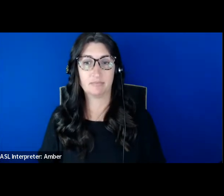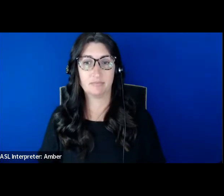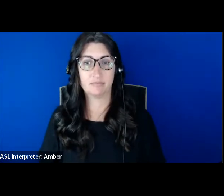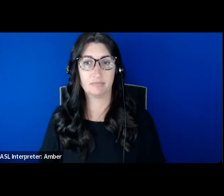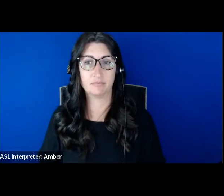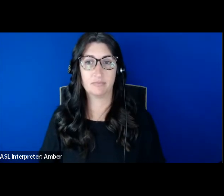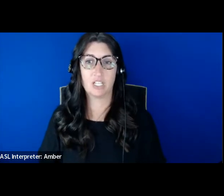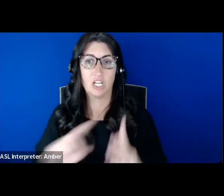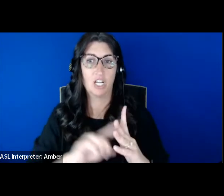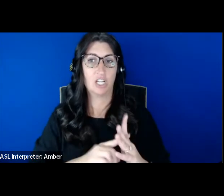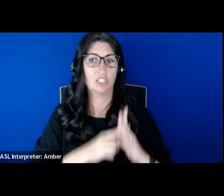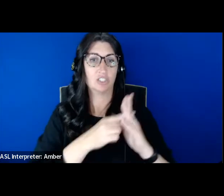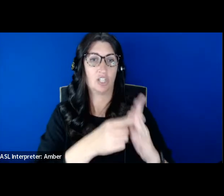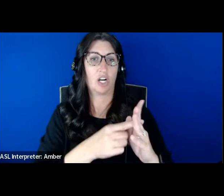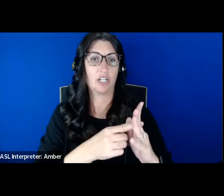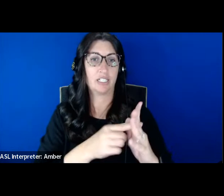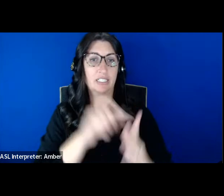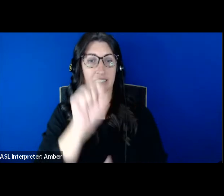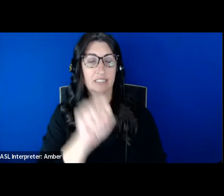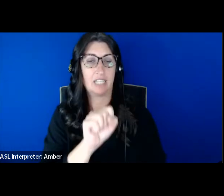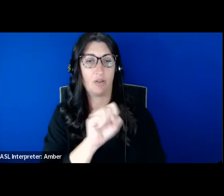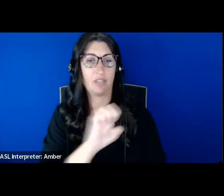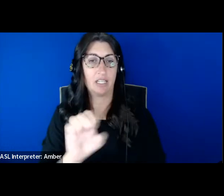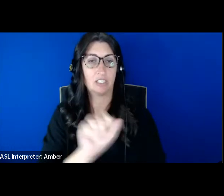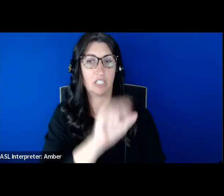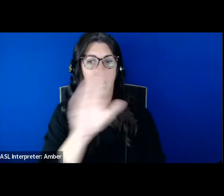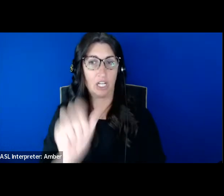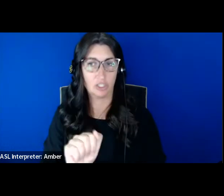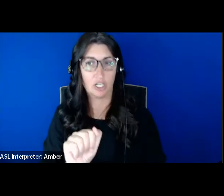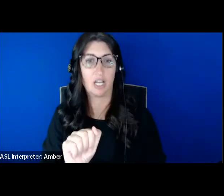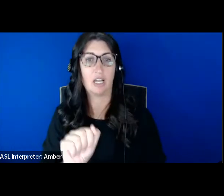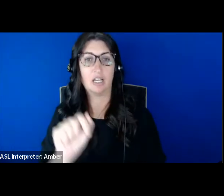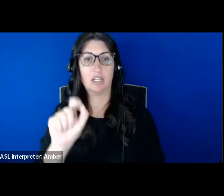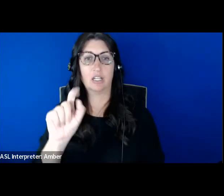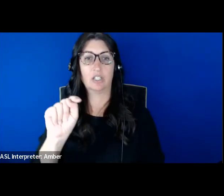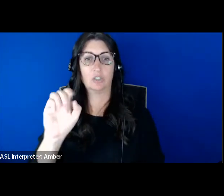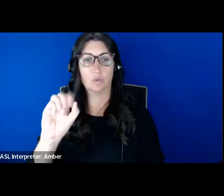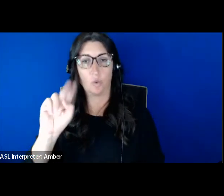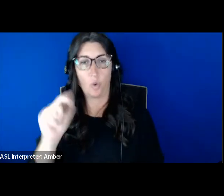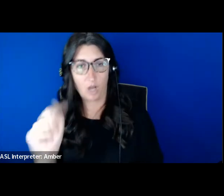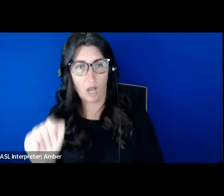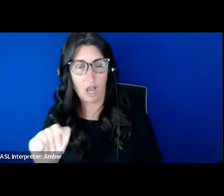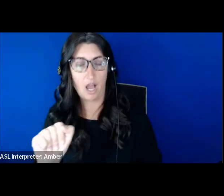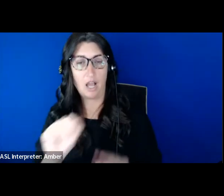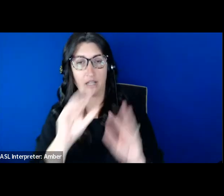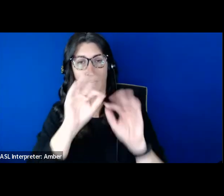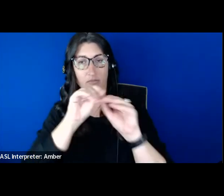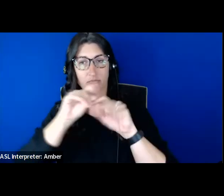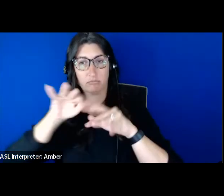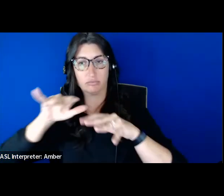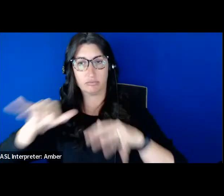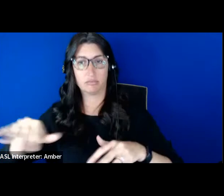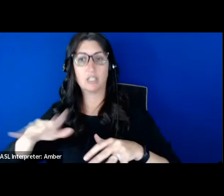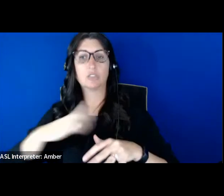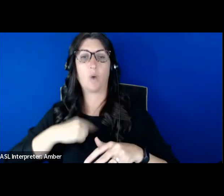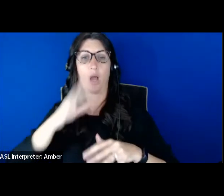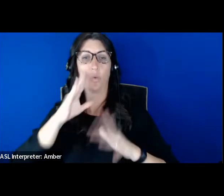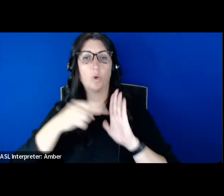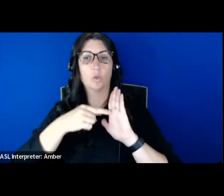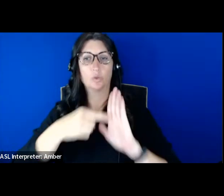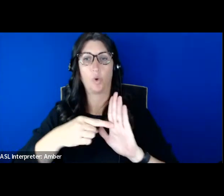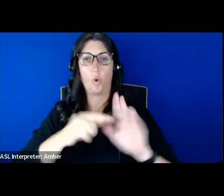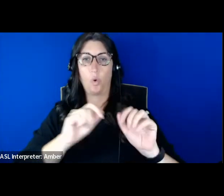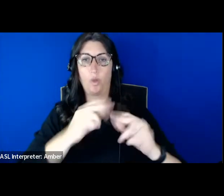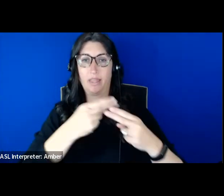Taiwan, and it moved down to Tonga and to many other places. So I'm going to show you that